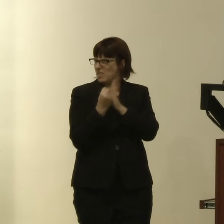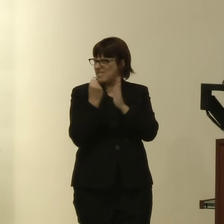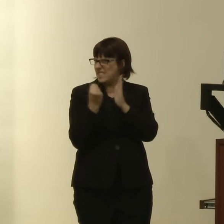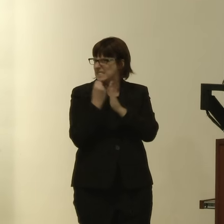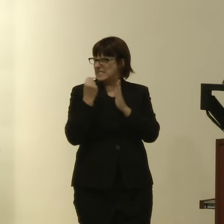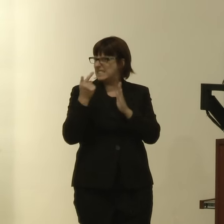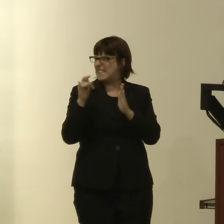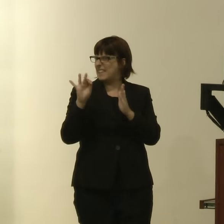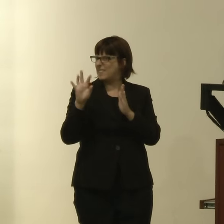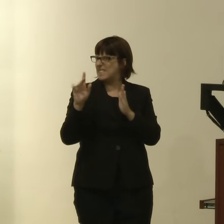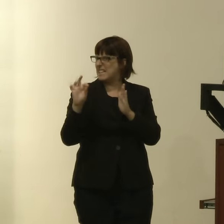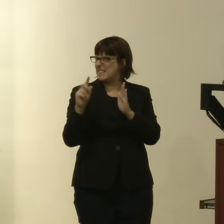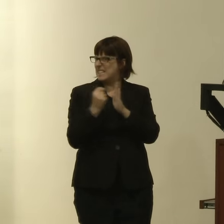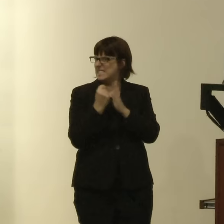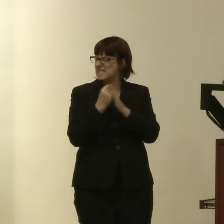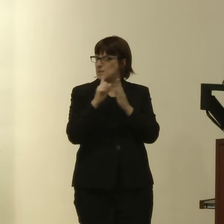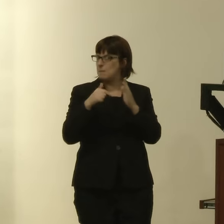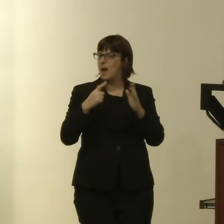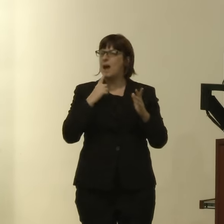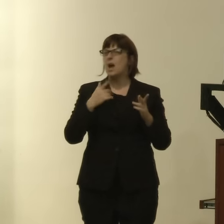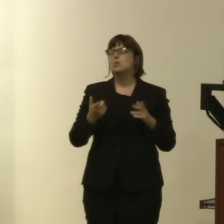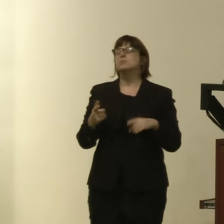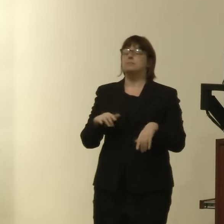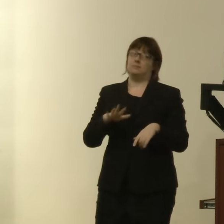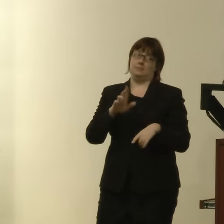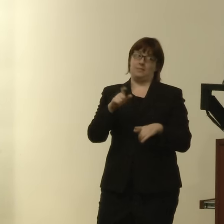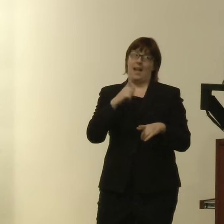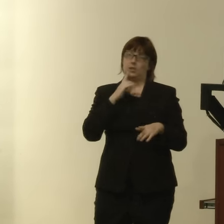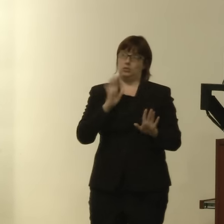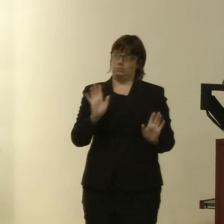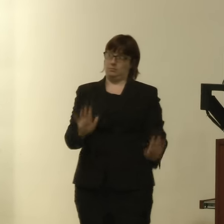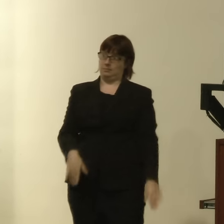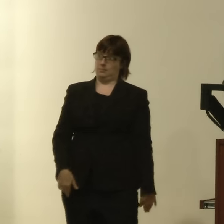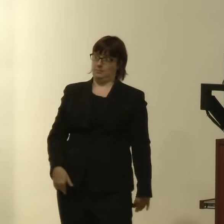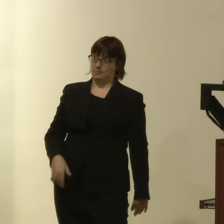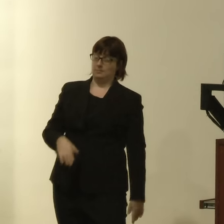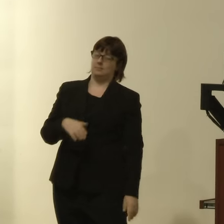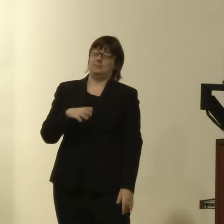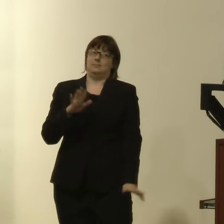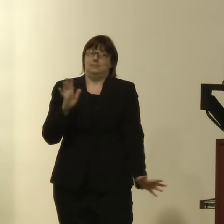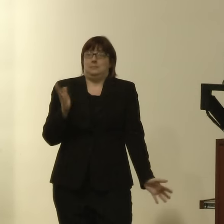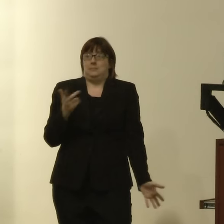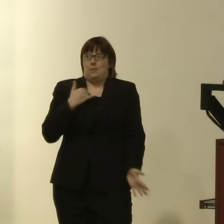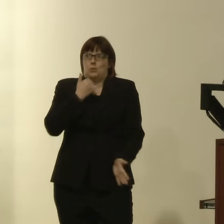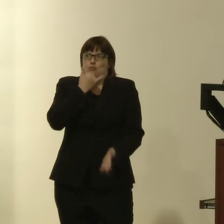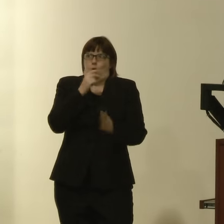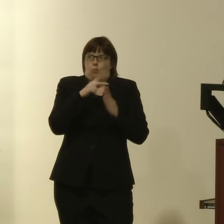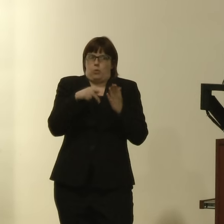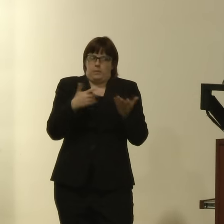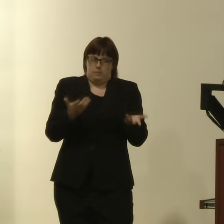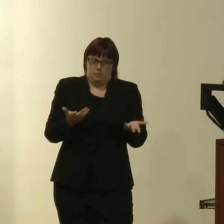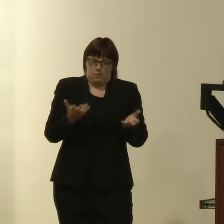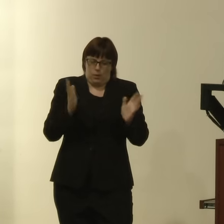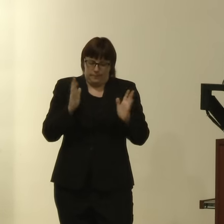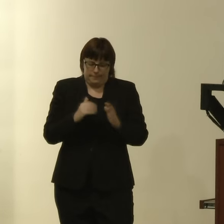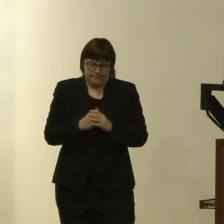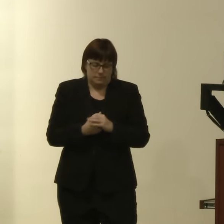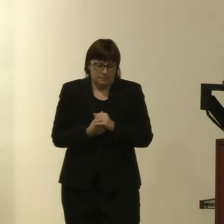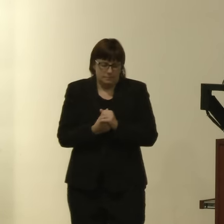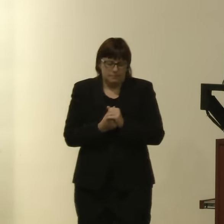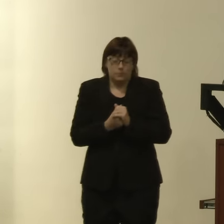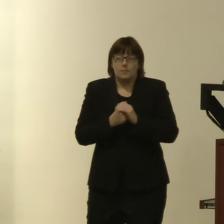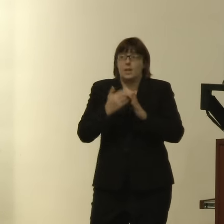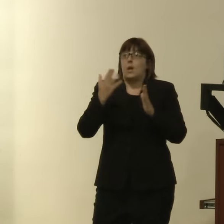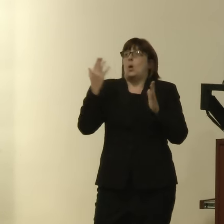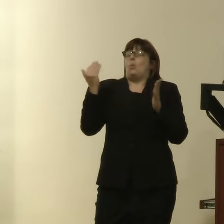honors gifted thesis was on, I should have been, never mind. I was in the wrong program.